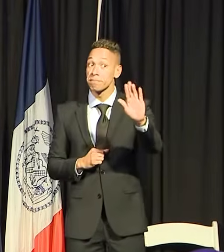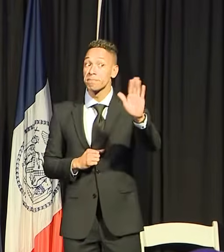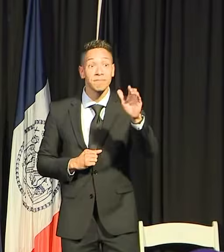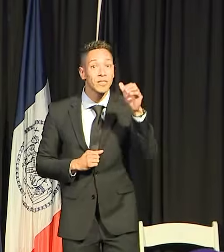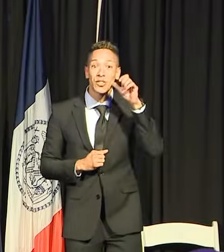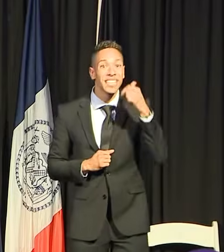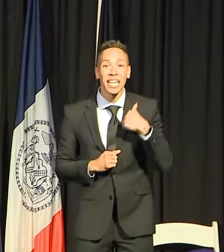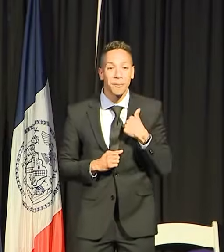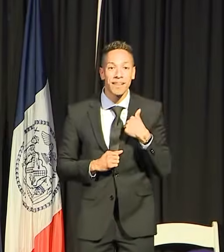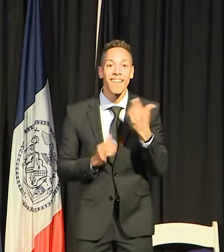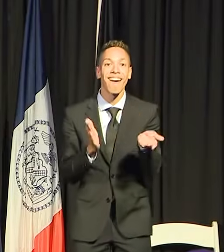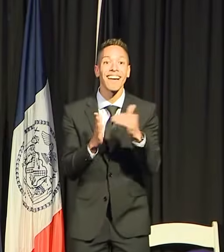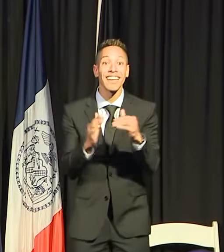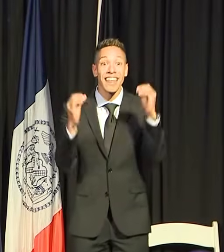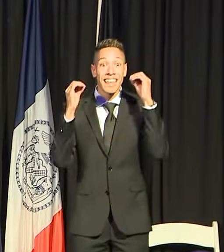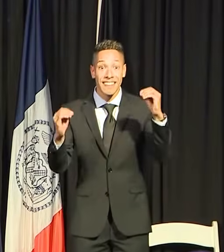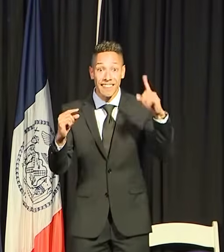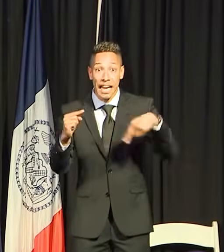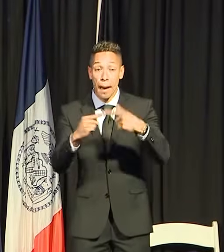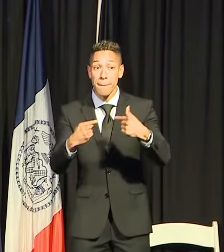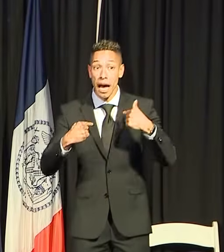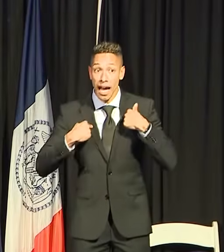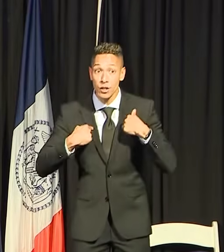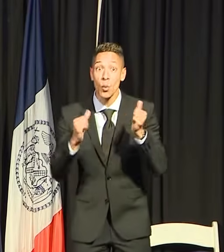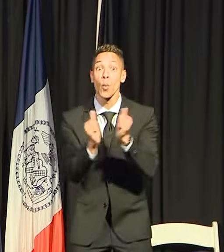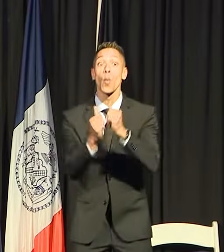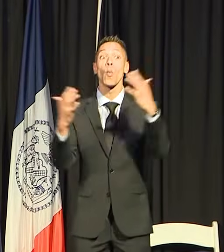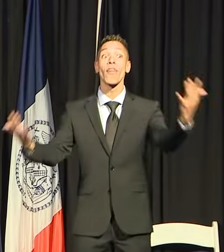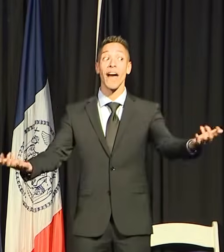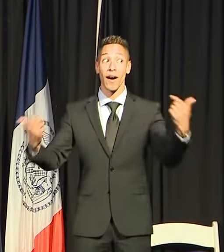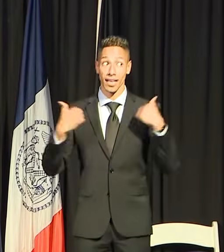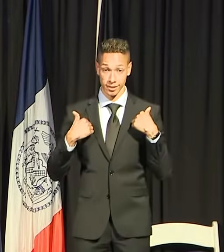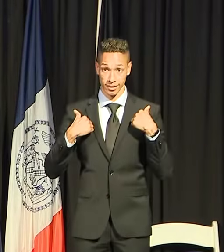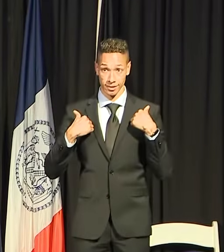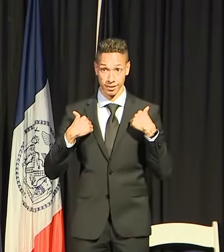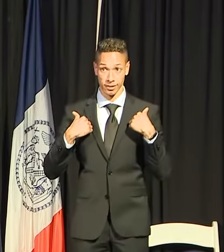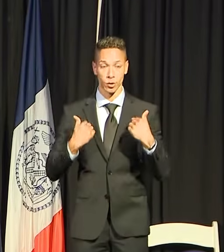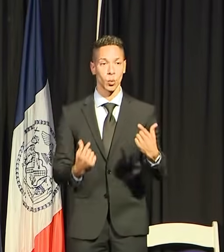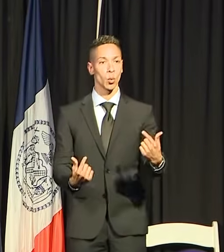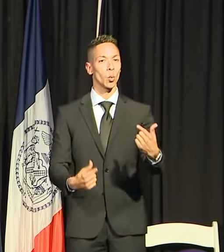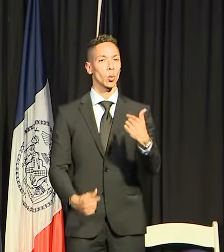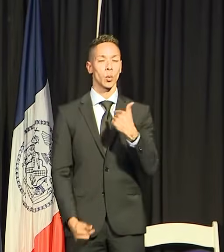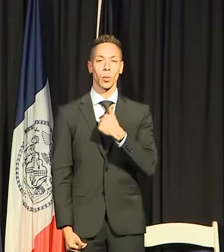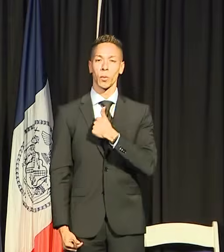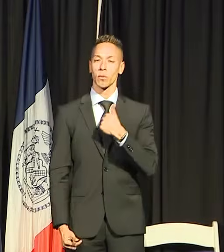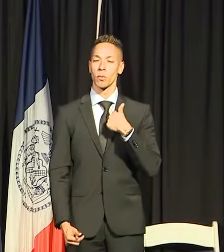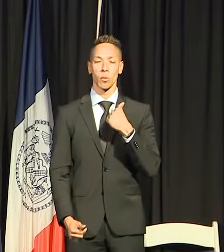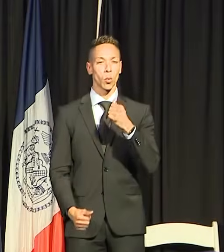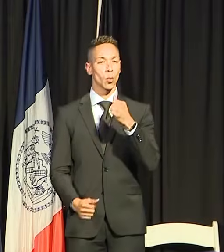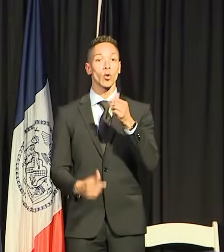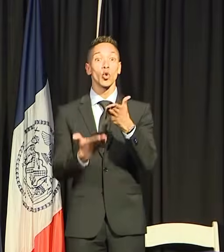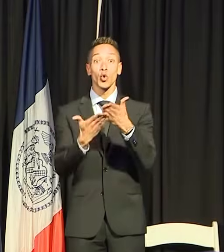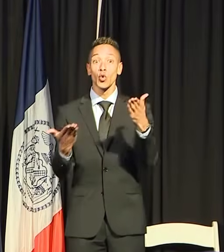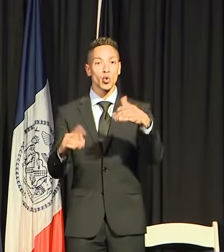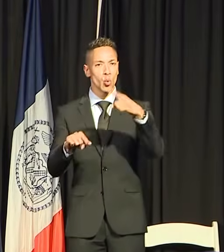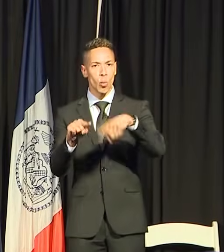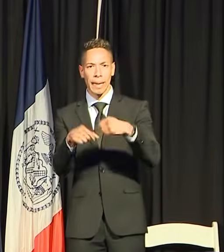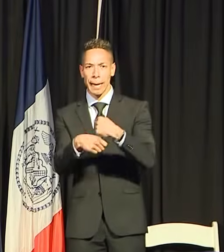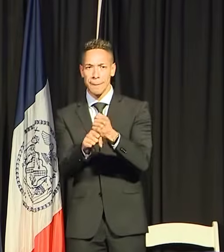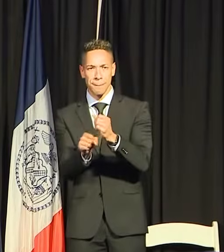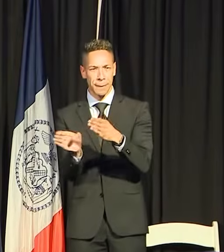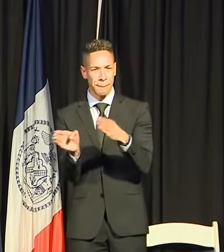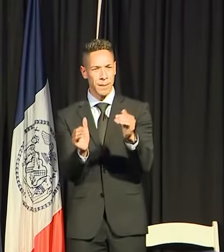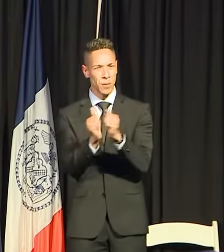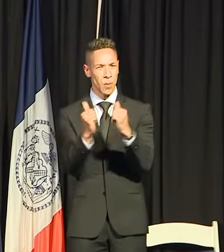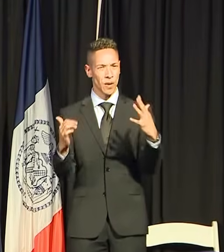hear me. Nothing about us without us. You do not make plans without